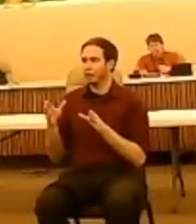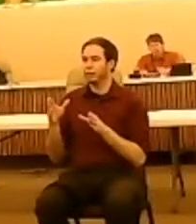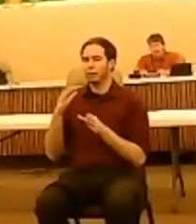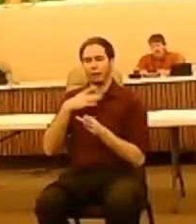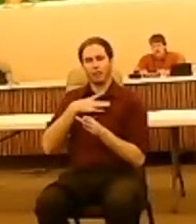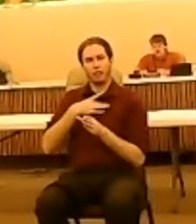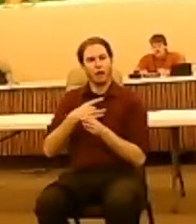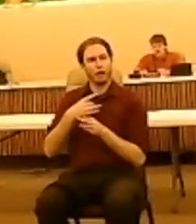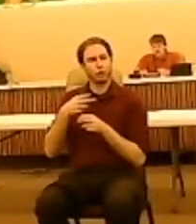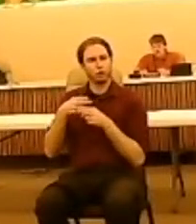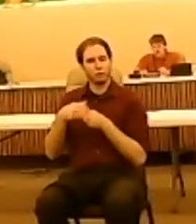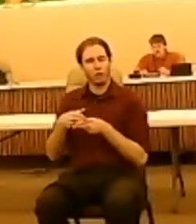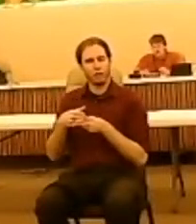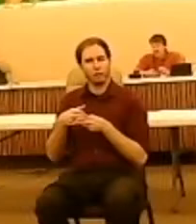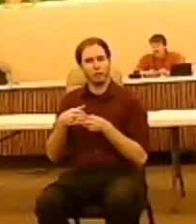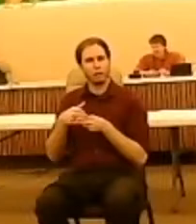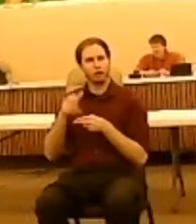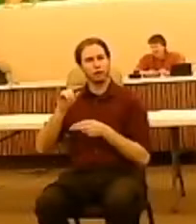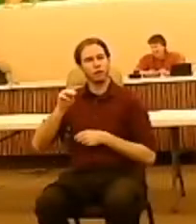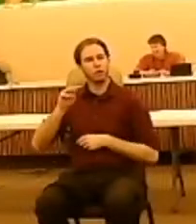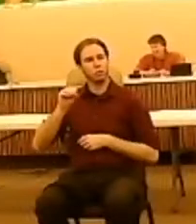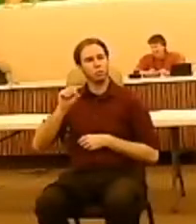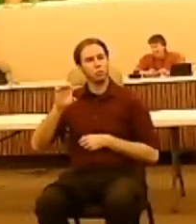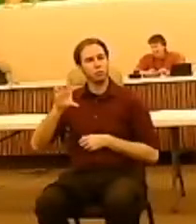what is now the Moose Lodge.